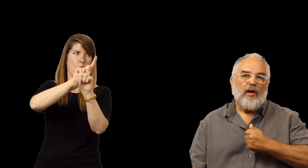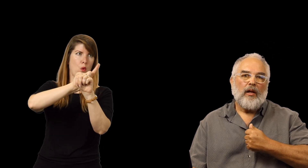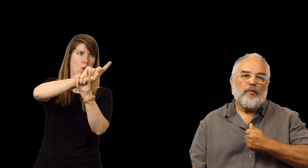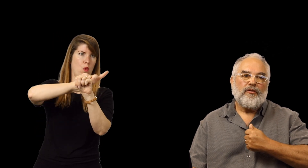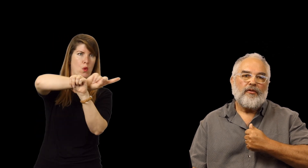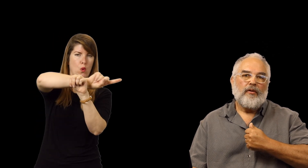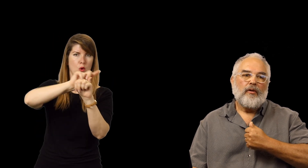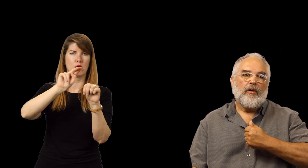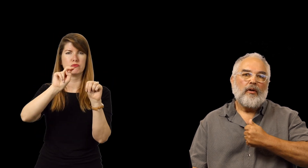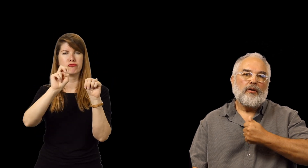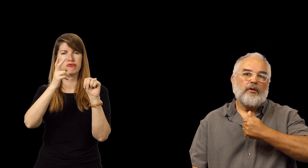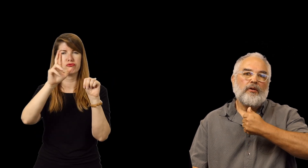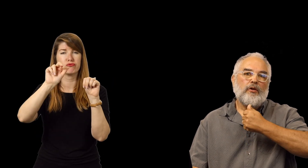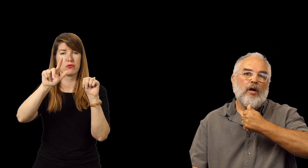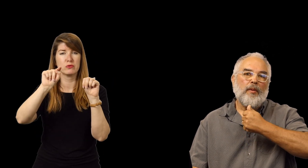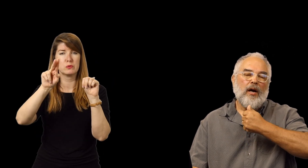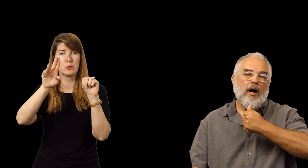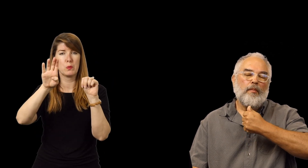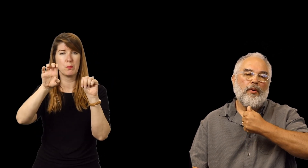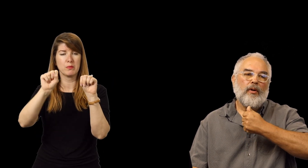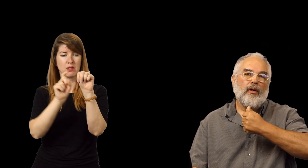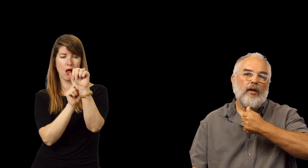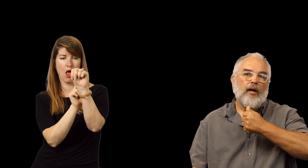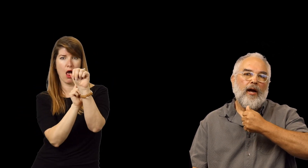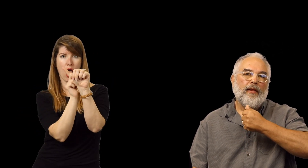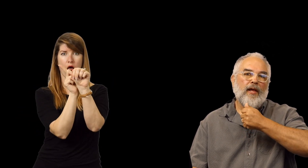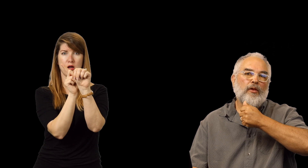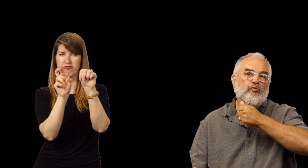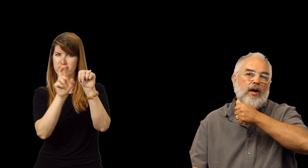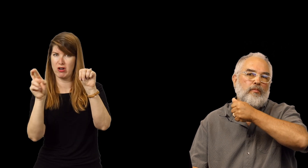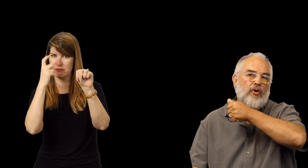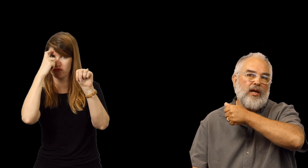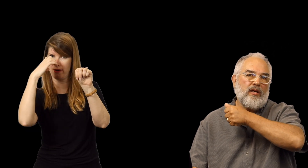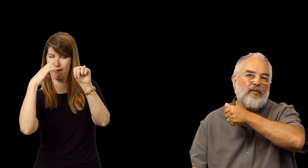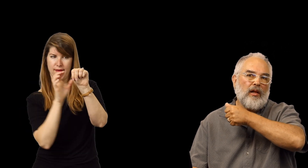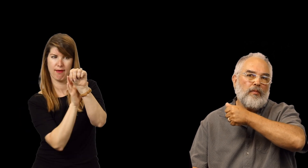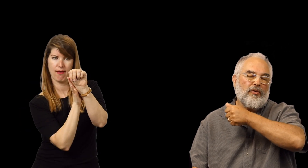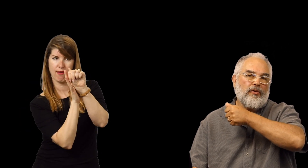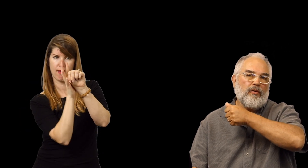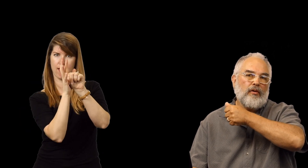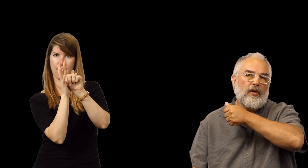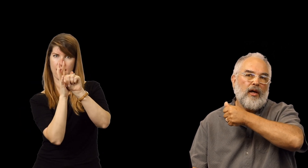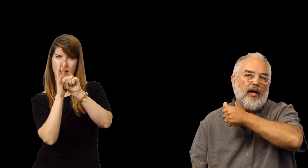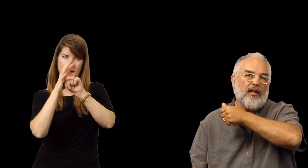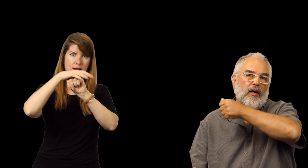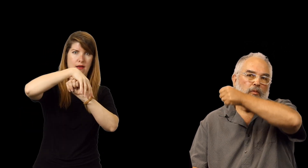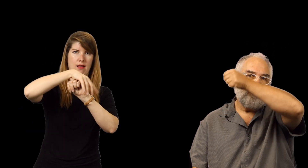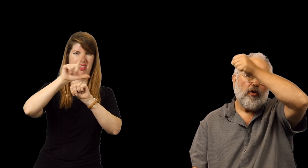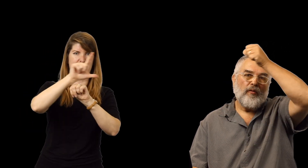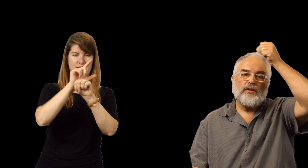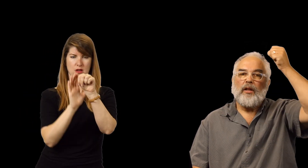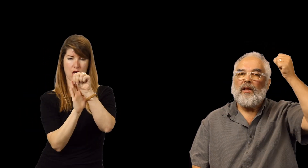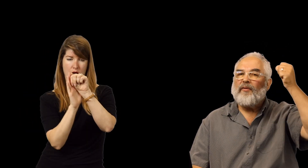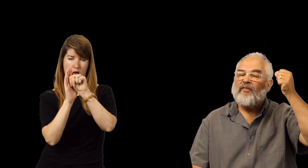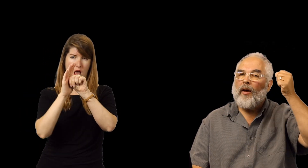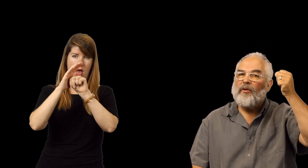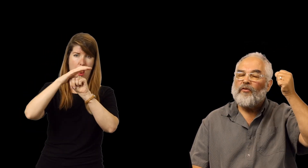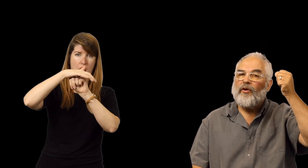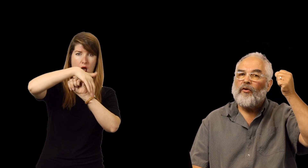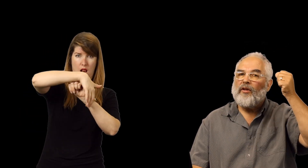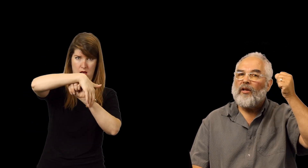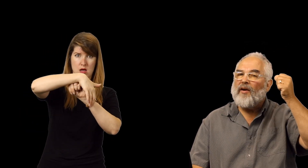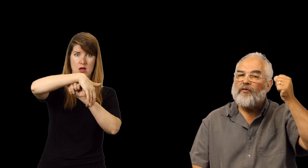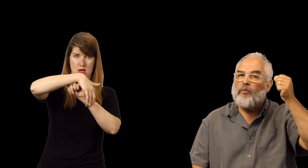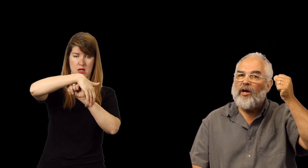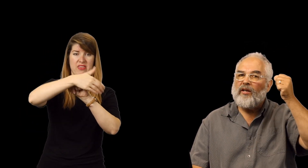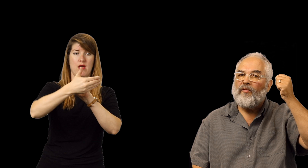it develops coming up, and then the right brain develops, and then it moves over to the left